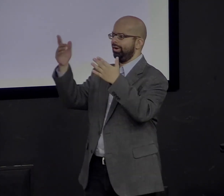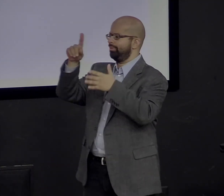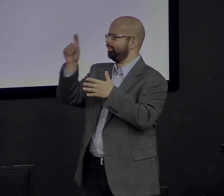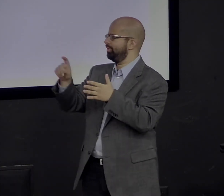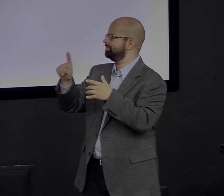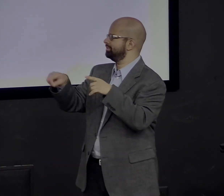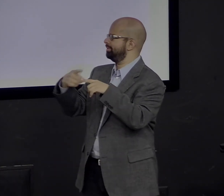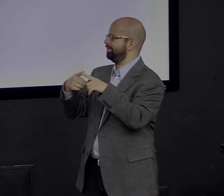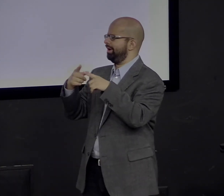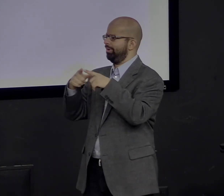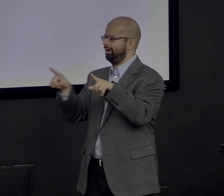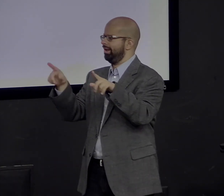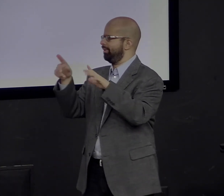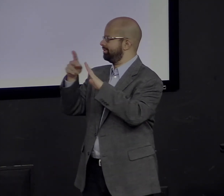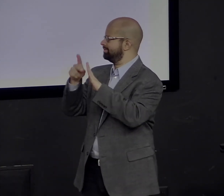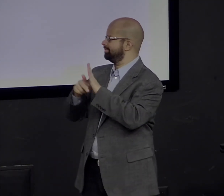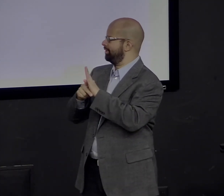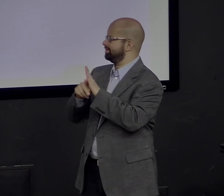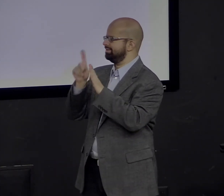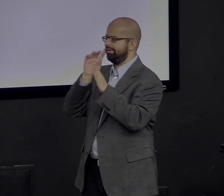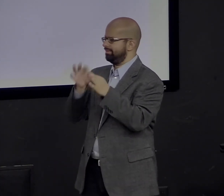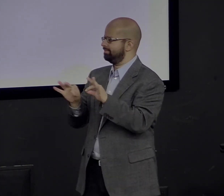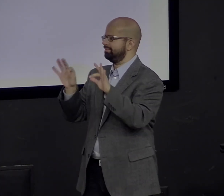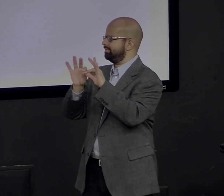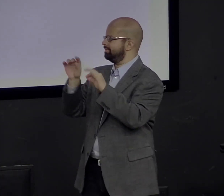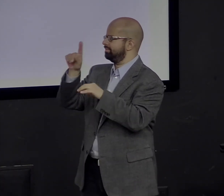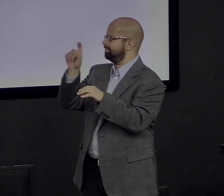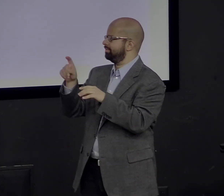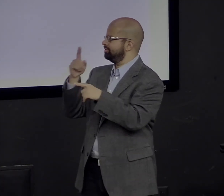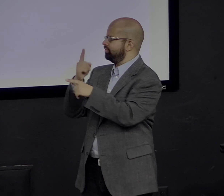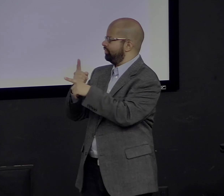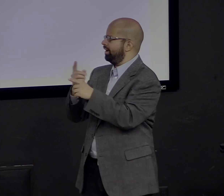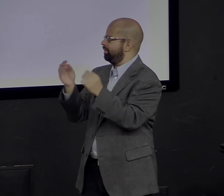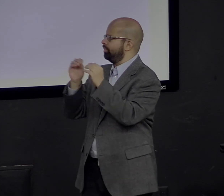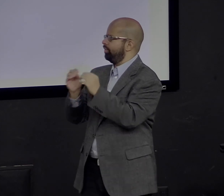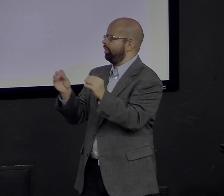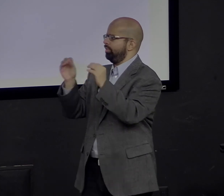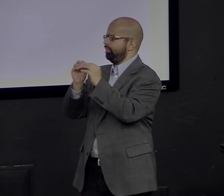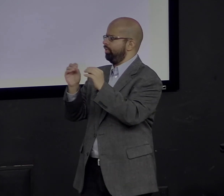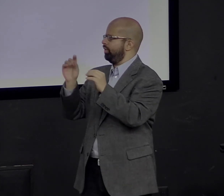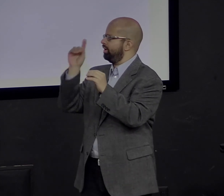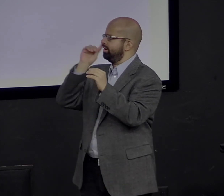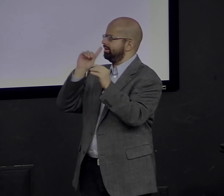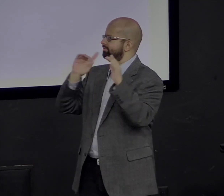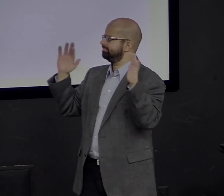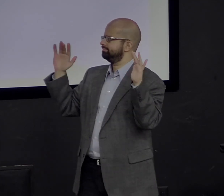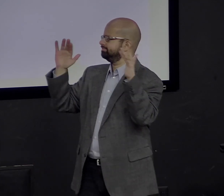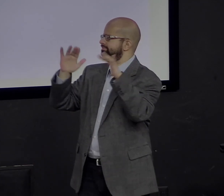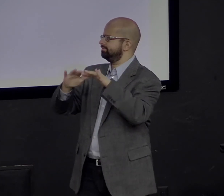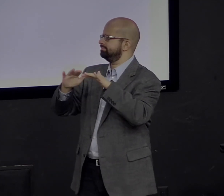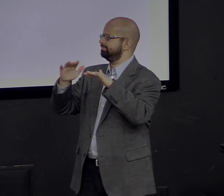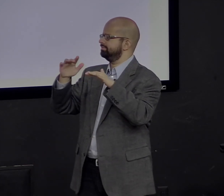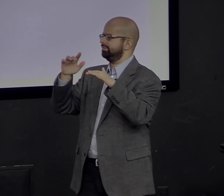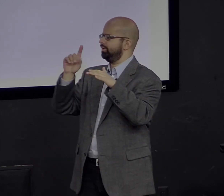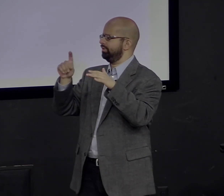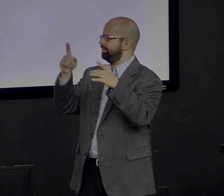I am thrilled that you raised the question about language policy and how your research could affect